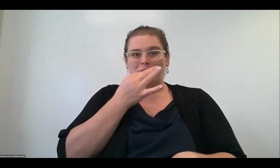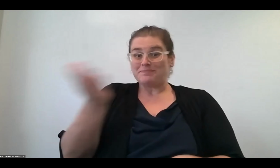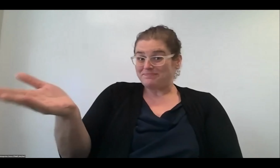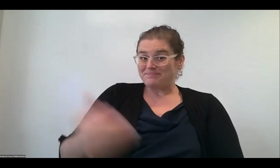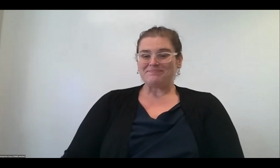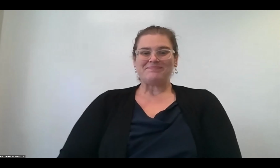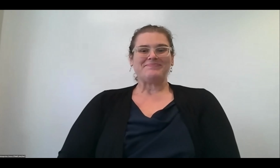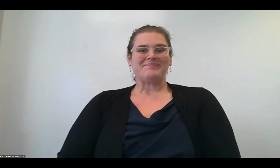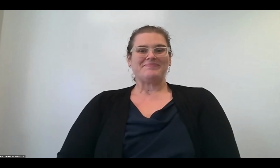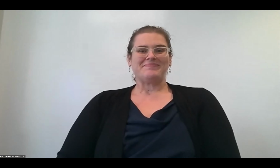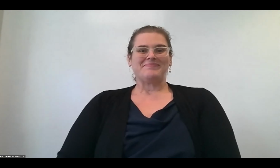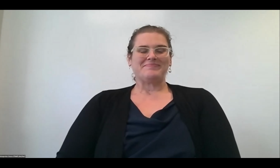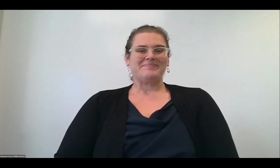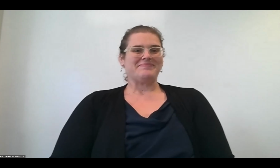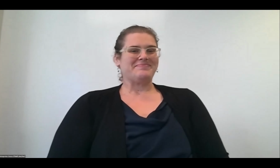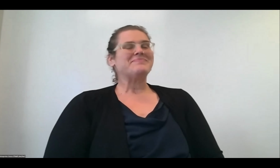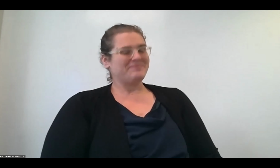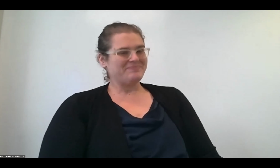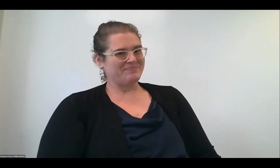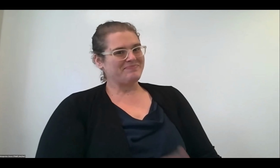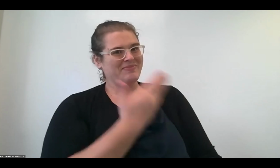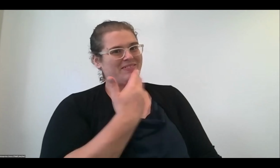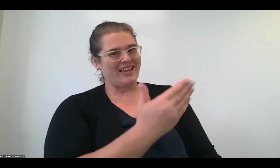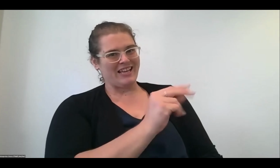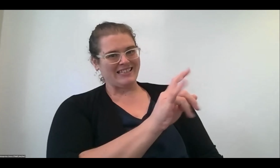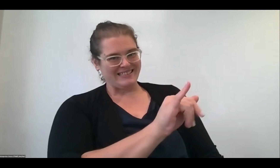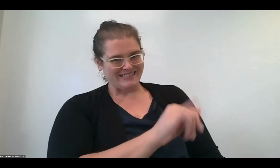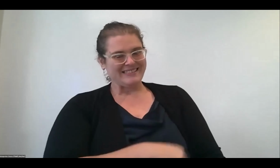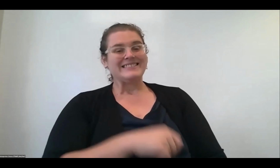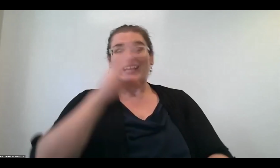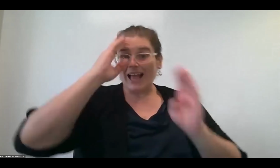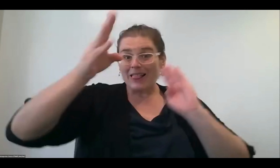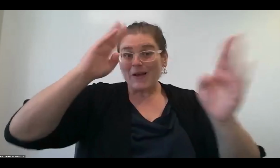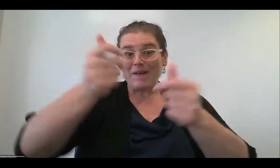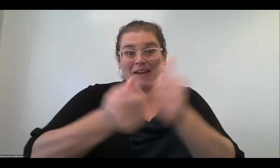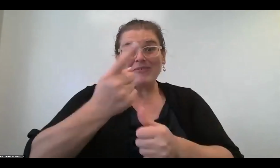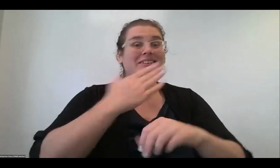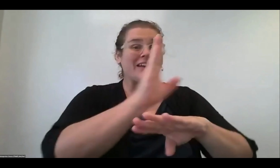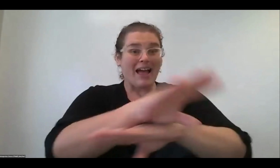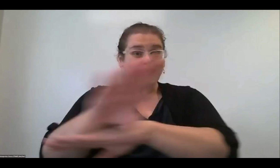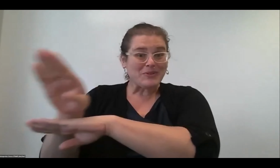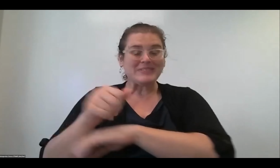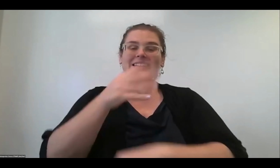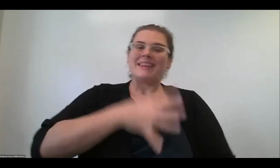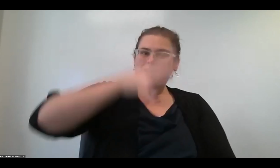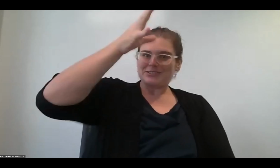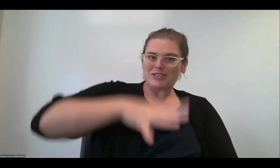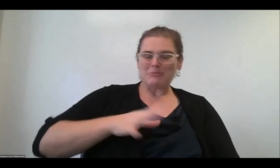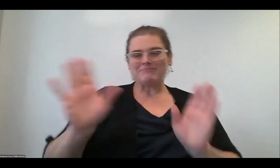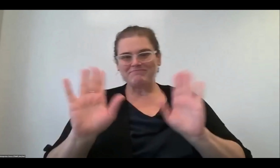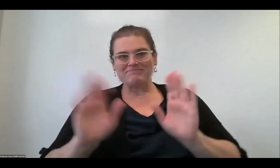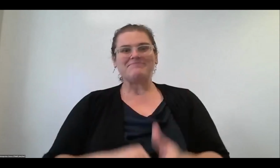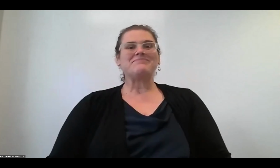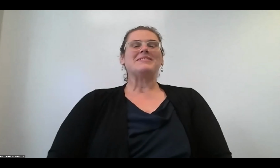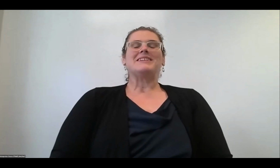Yeah, thanks, Kevin? Andy. And hello, everyone. Good afternoon, ladies and gentlemen. So I just go to take a